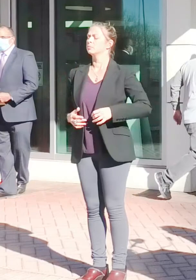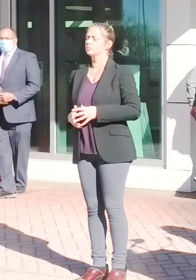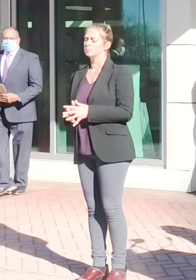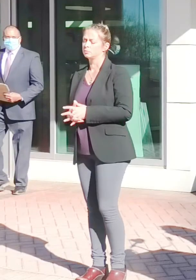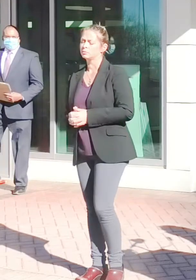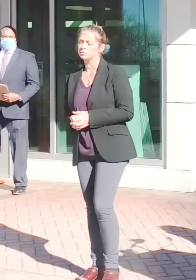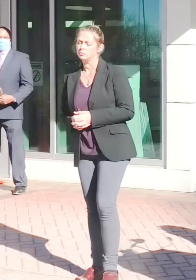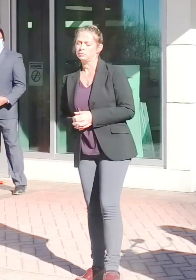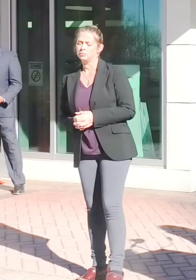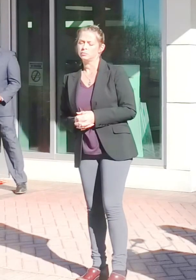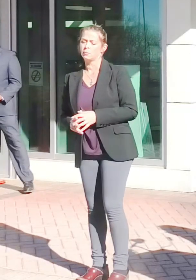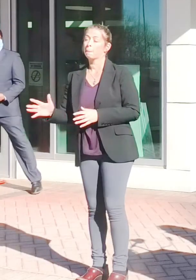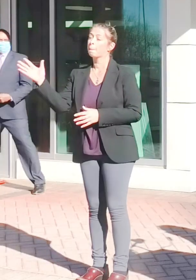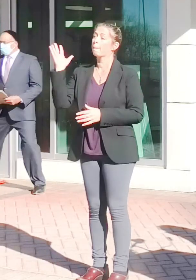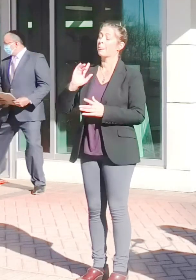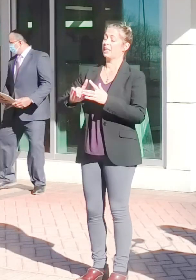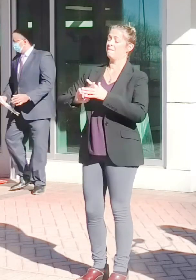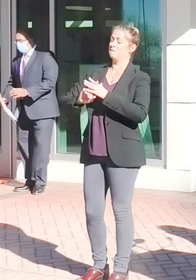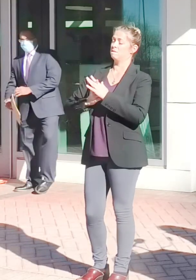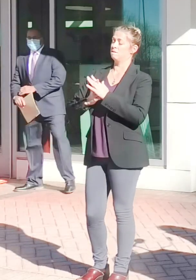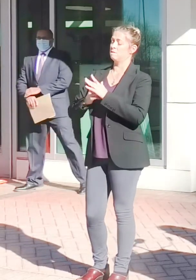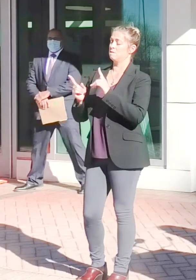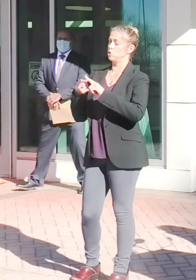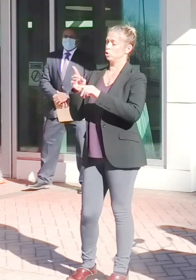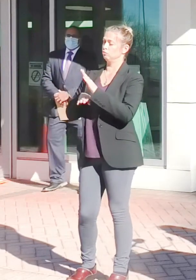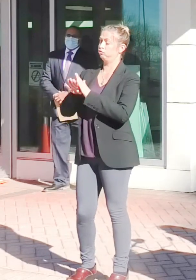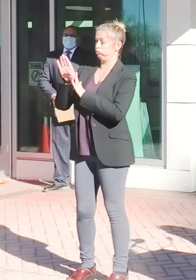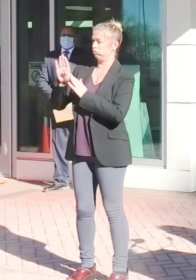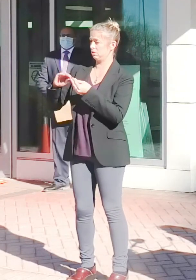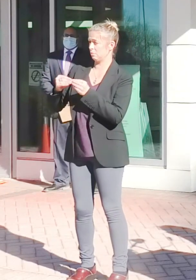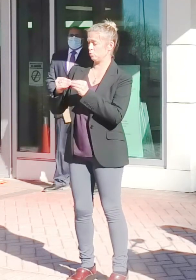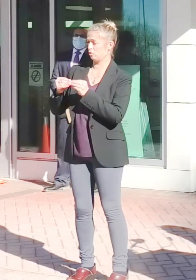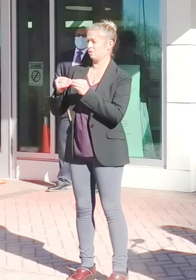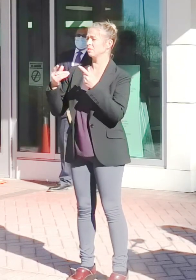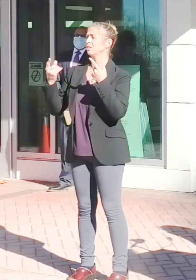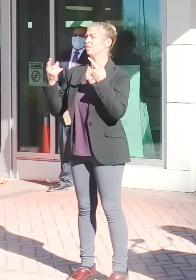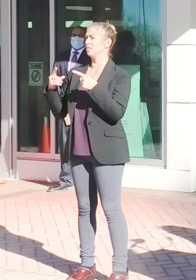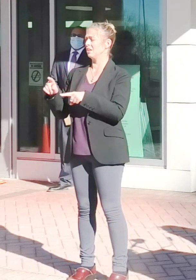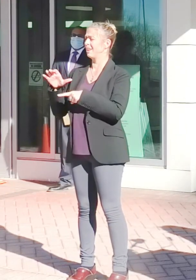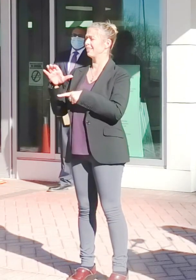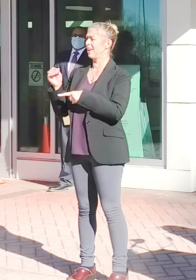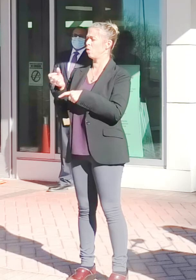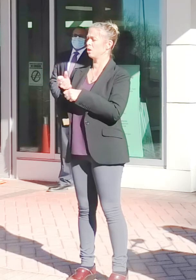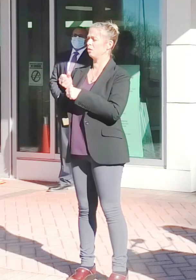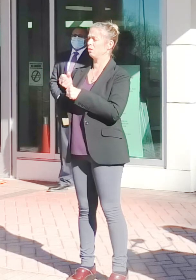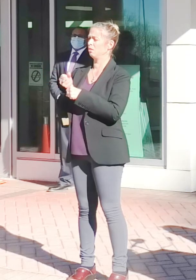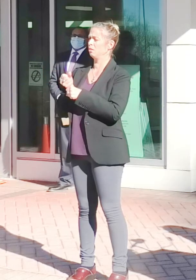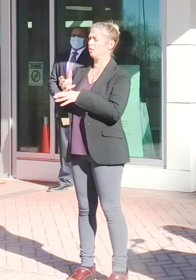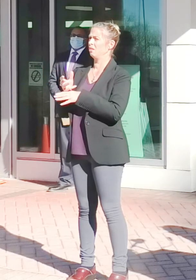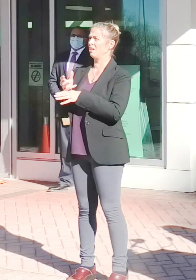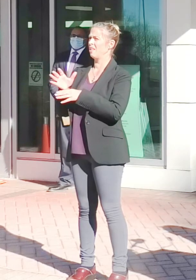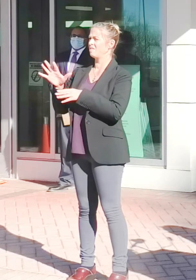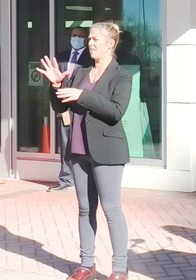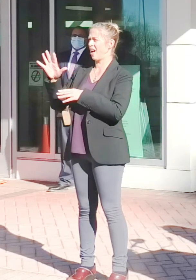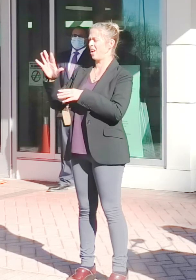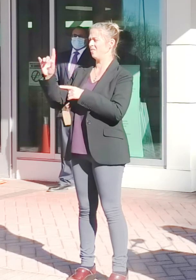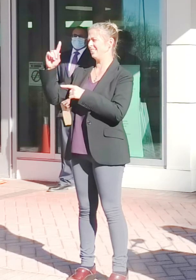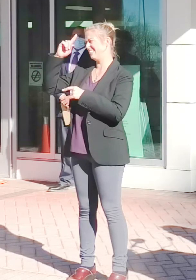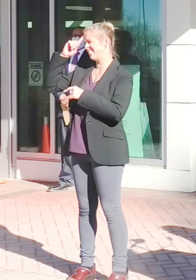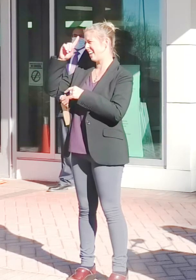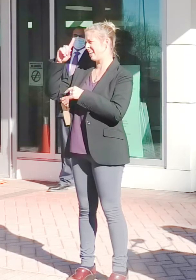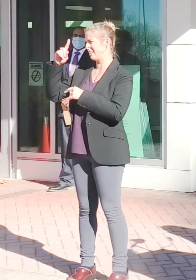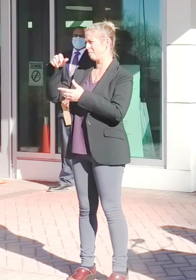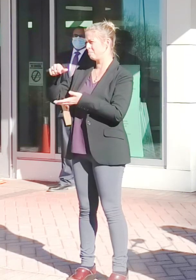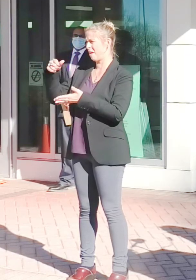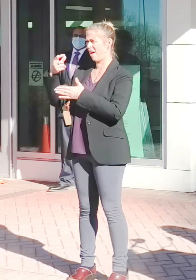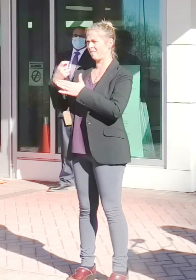initially, the county, when we had the first spike, delayed the start of the 5-cent bag fee because the numbers